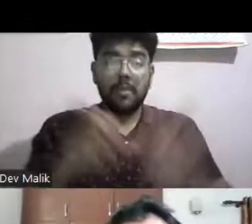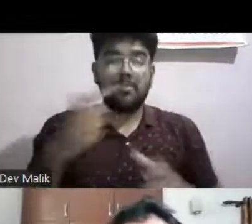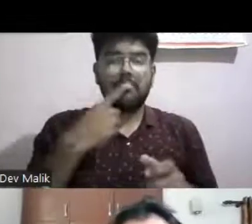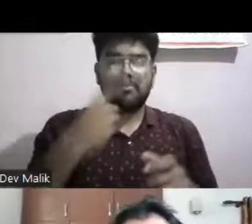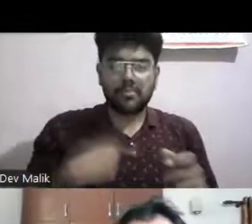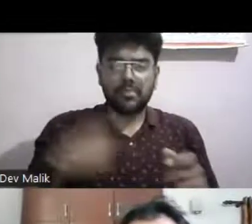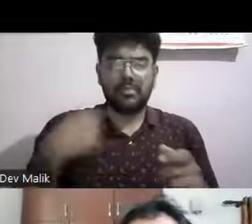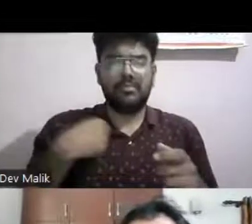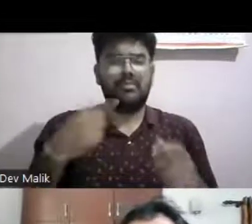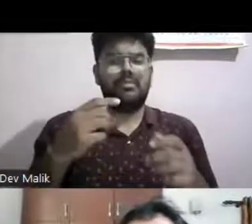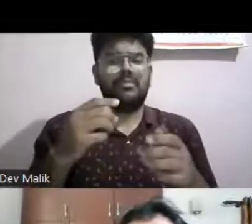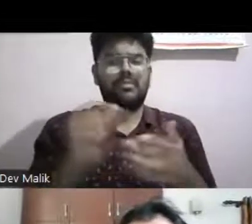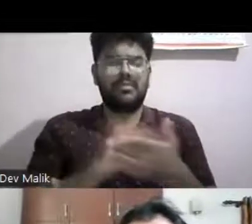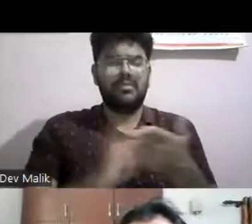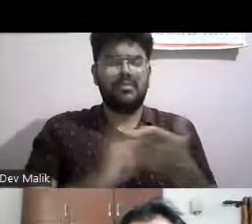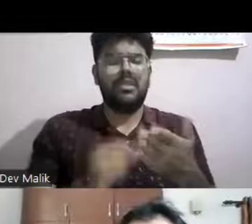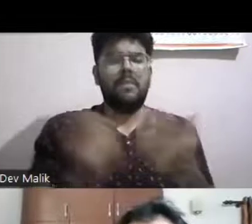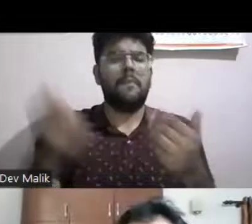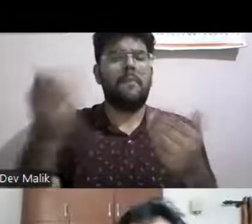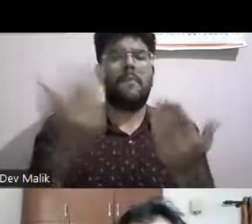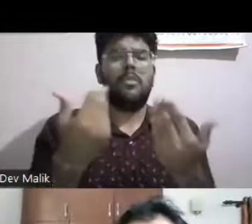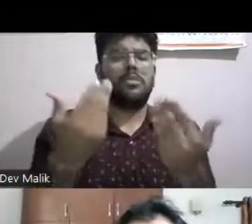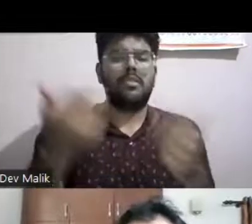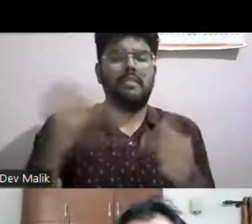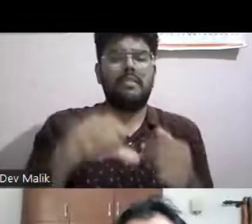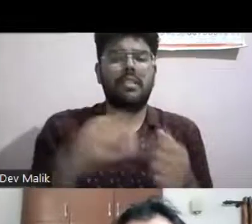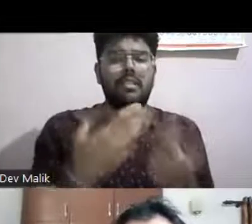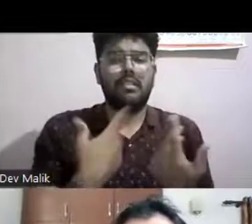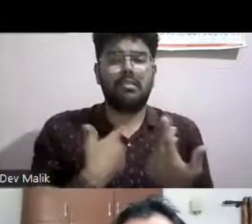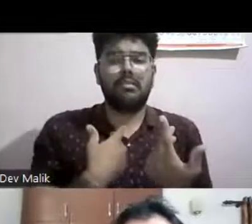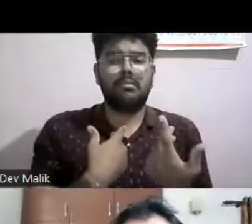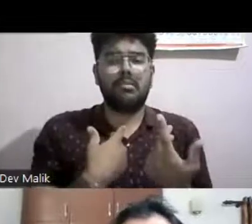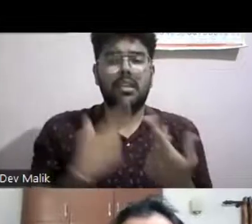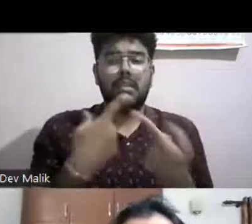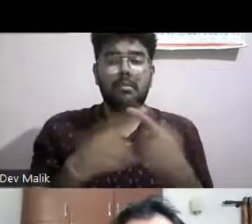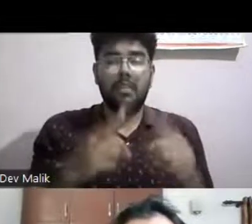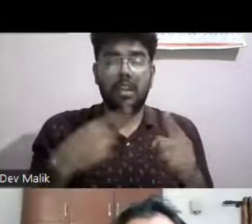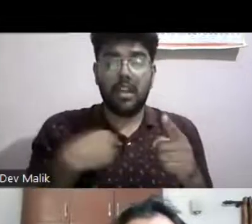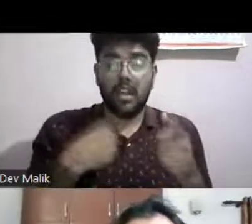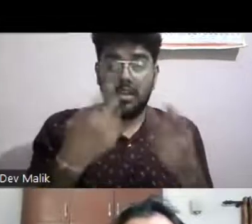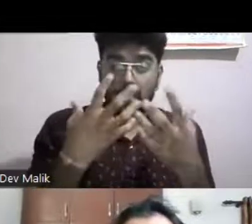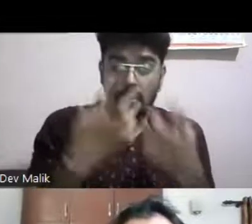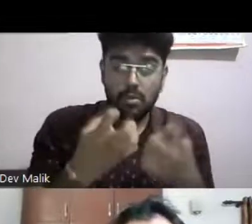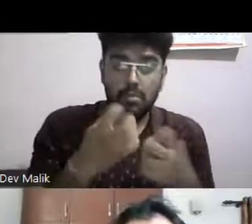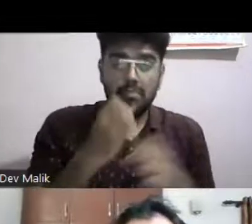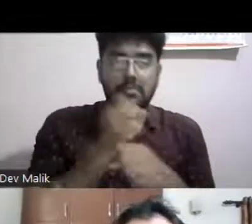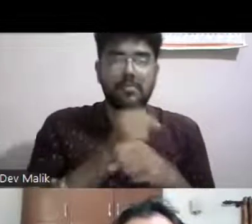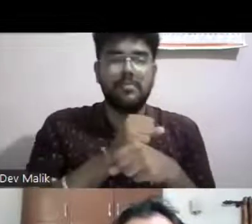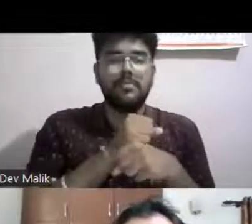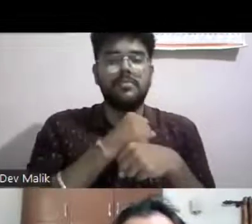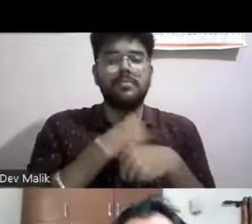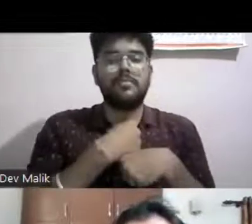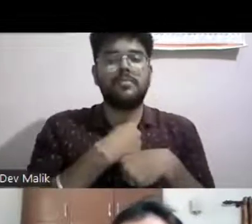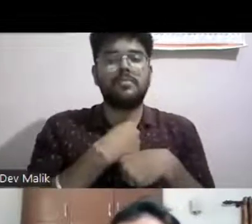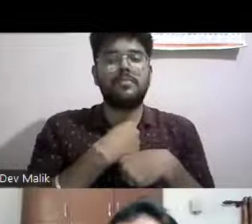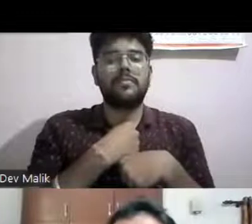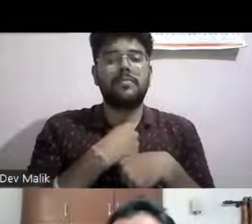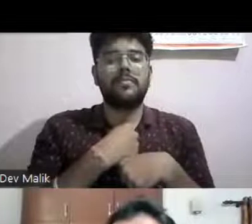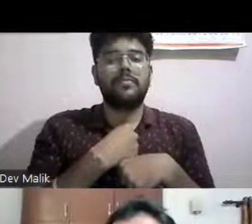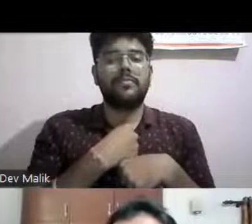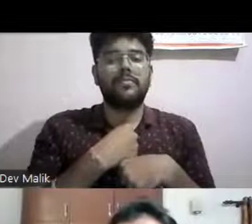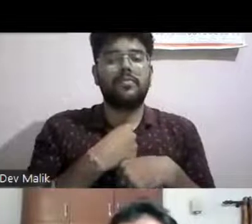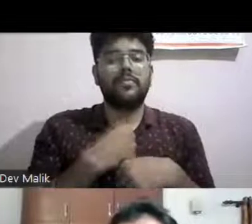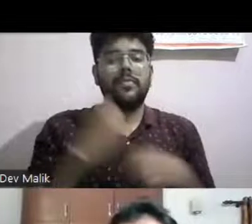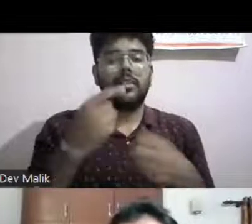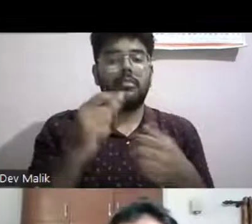deaf and hearing people. I wanted to give the most candid account possible of my life